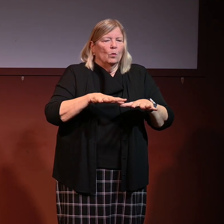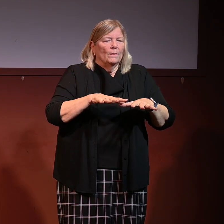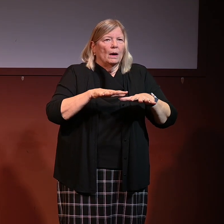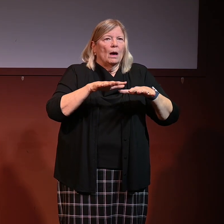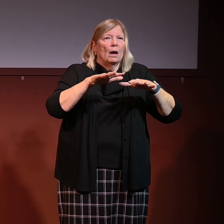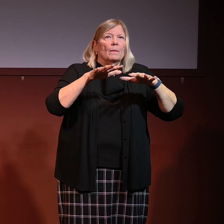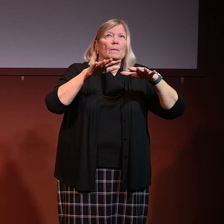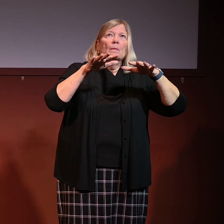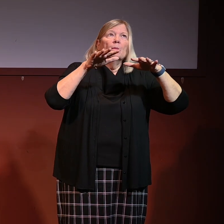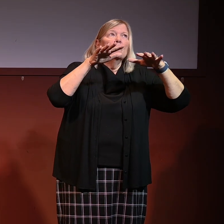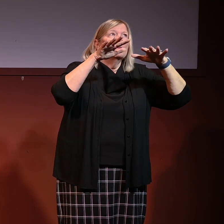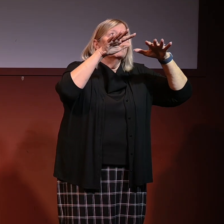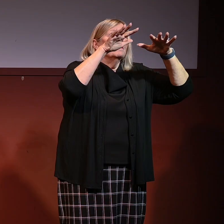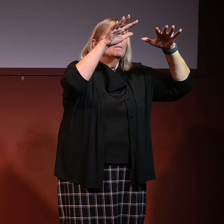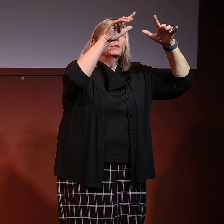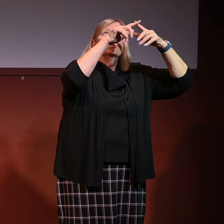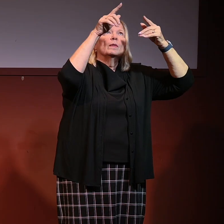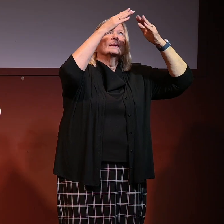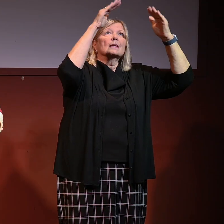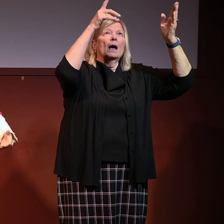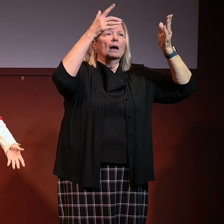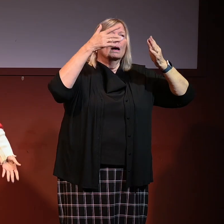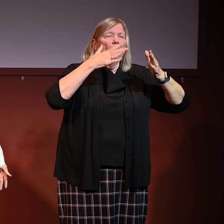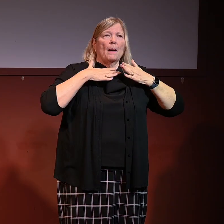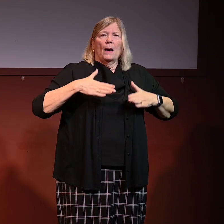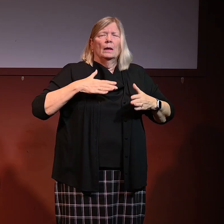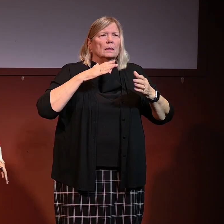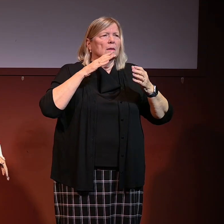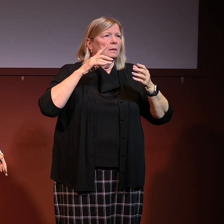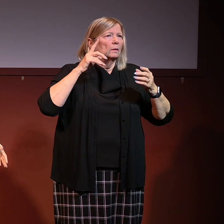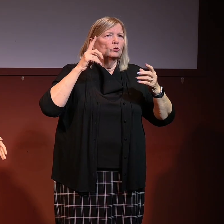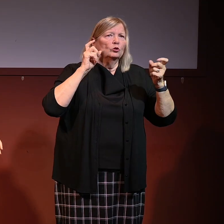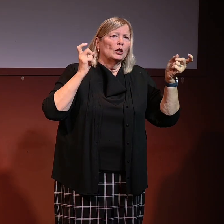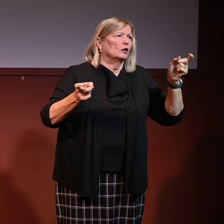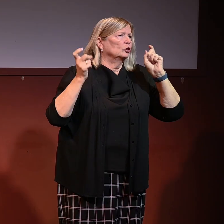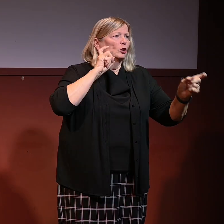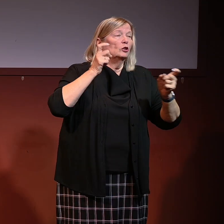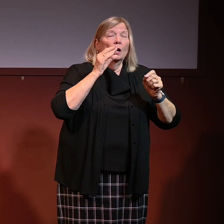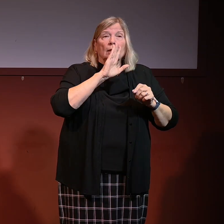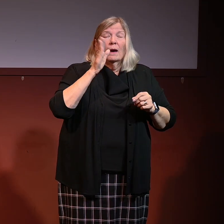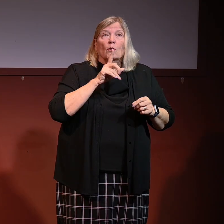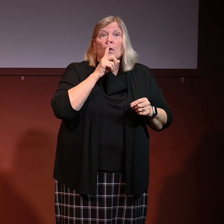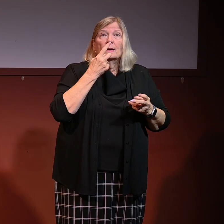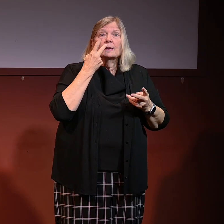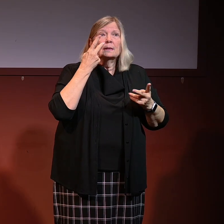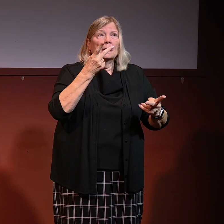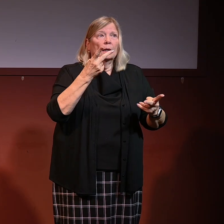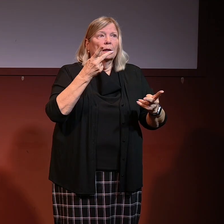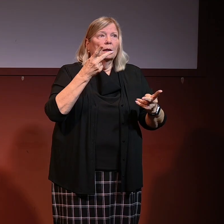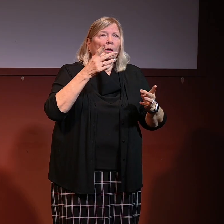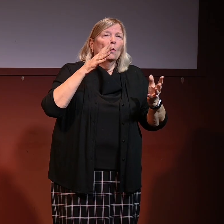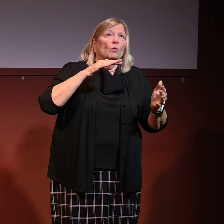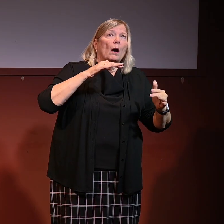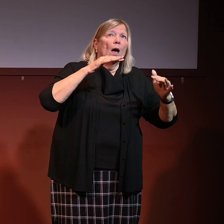the sky. My body is ever changing and never truly seen. Rising and